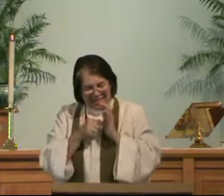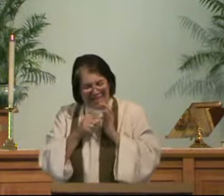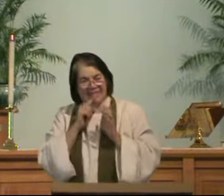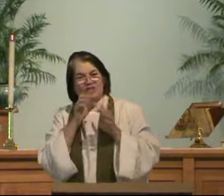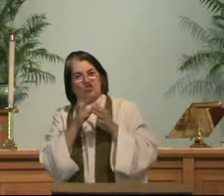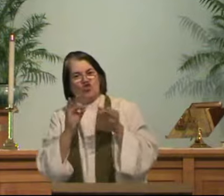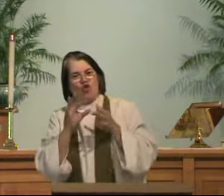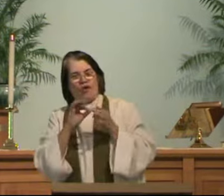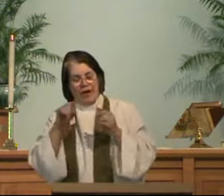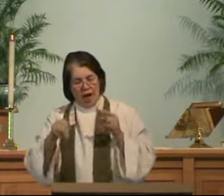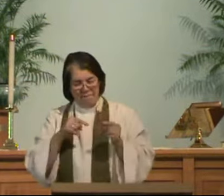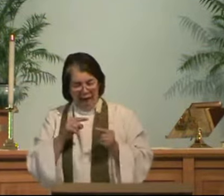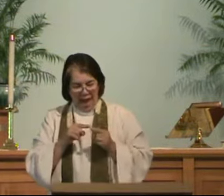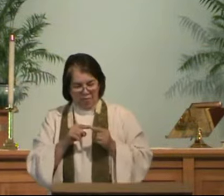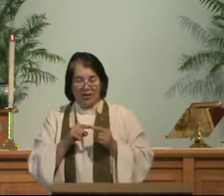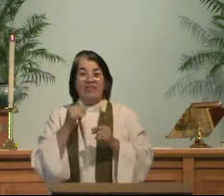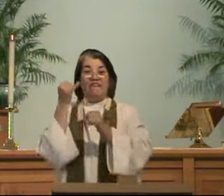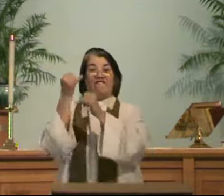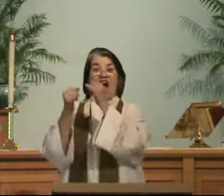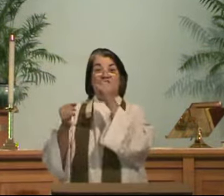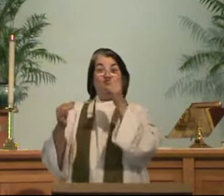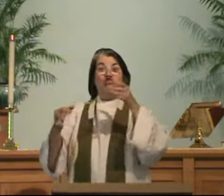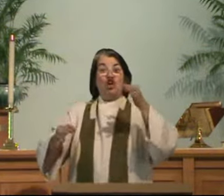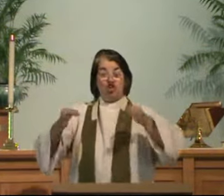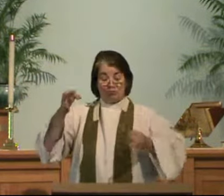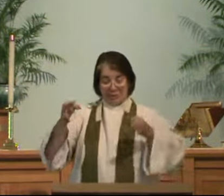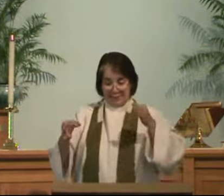This story about the final judgment.